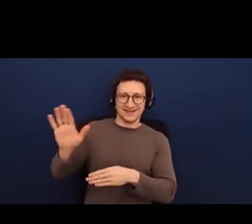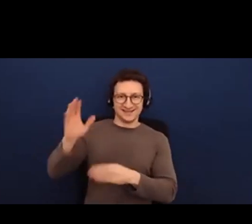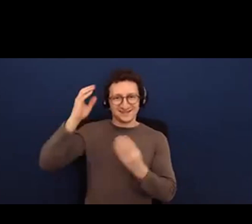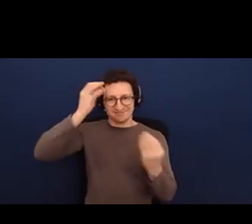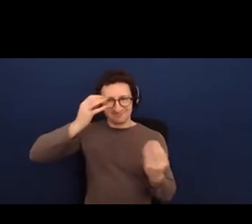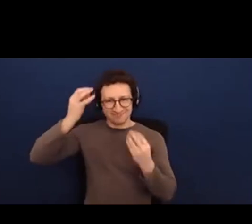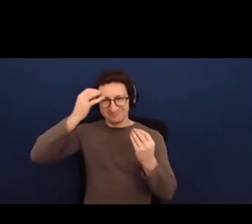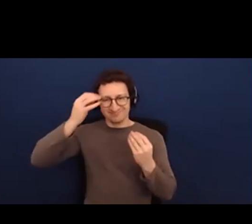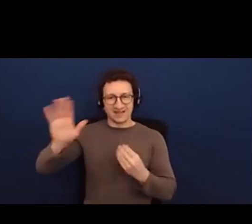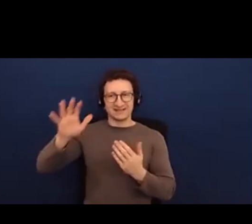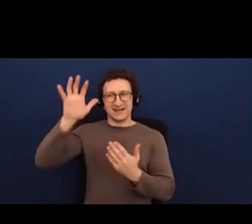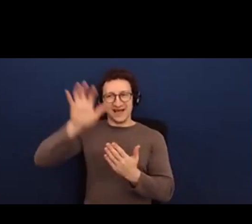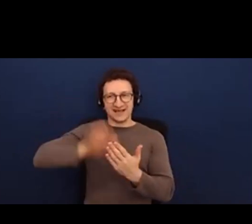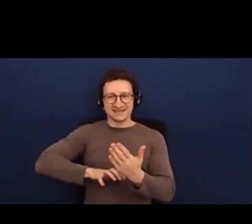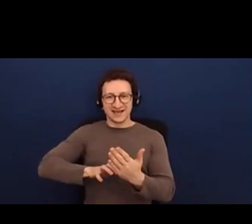that essay.